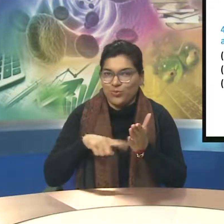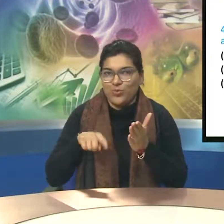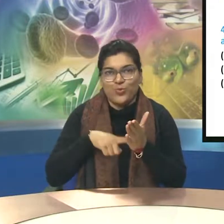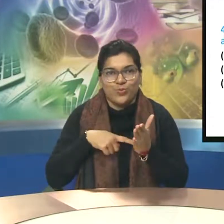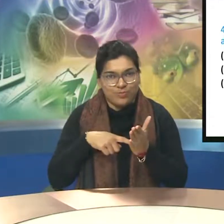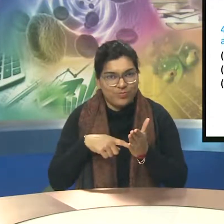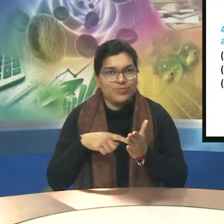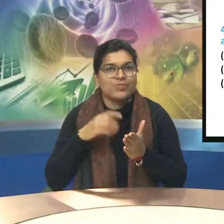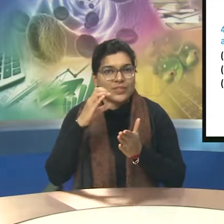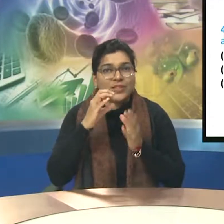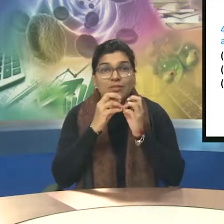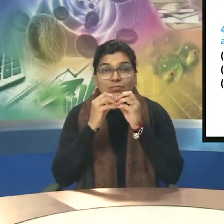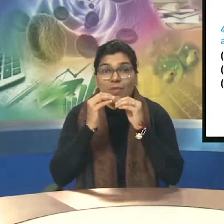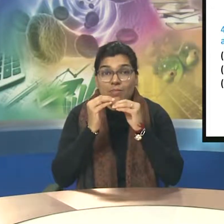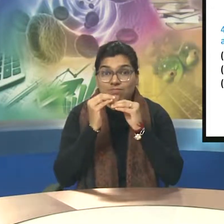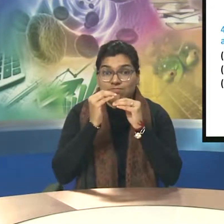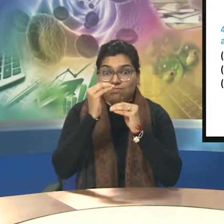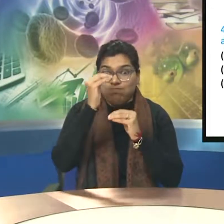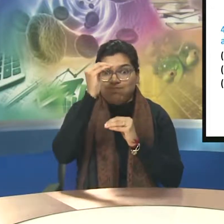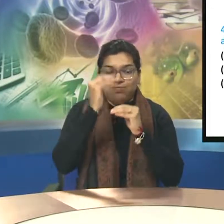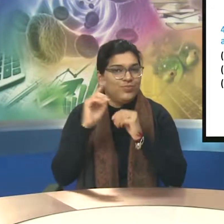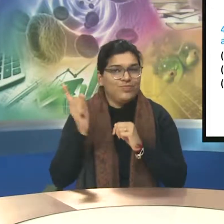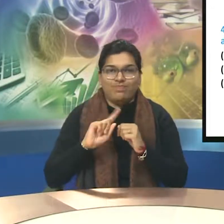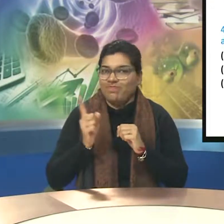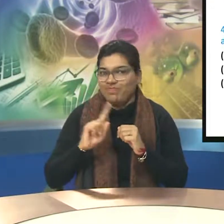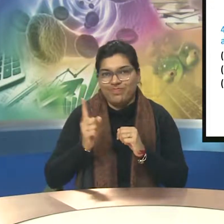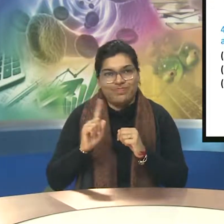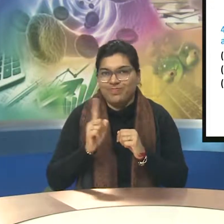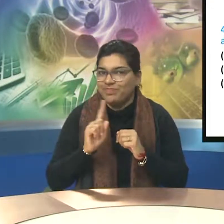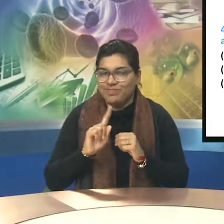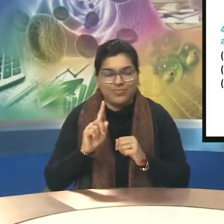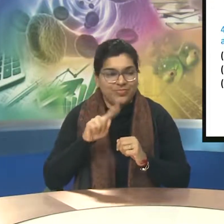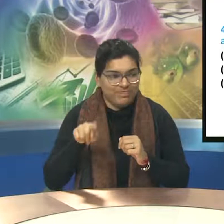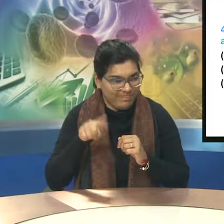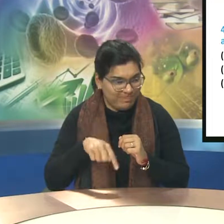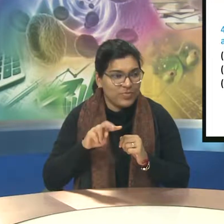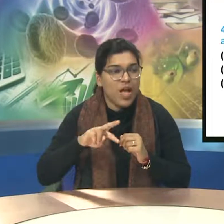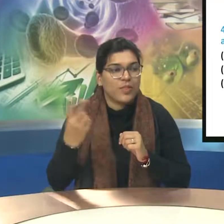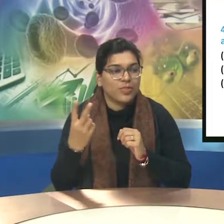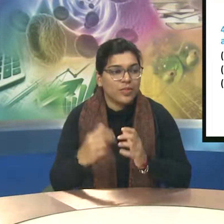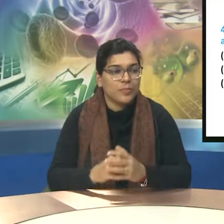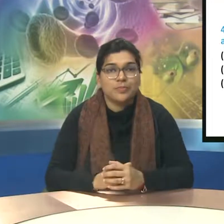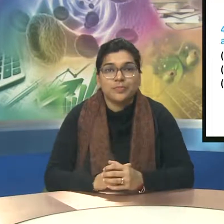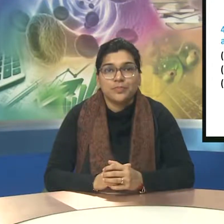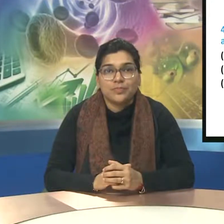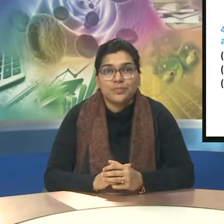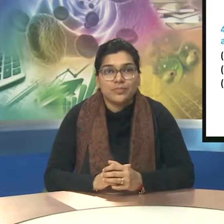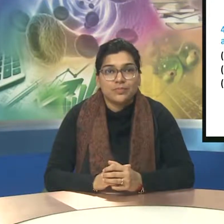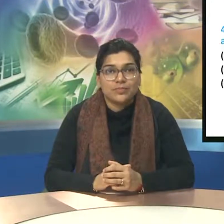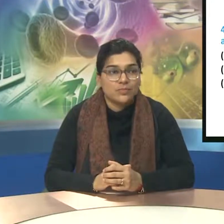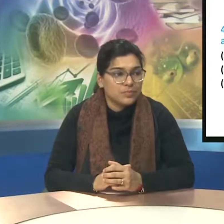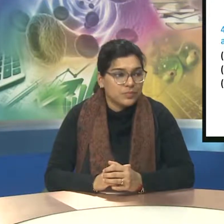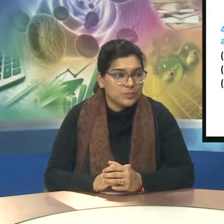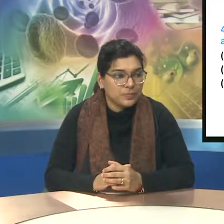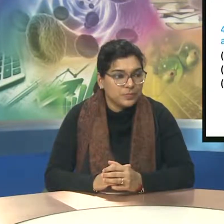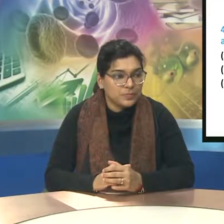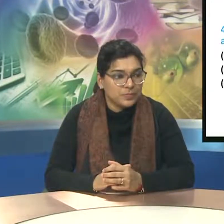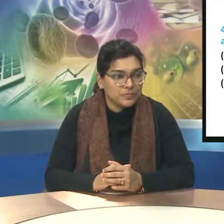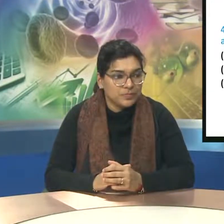Few have answered that is font size. Please, it is a wrong answer. Think again and answer